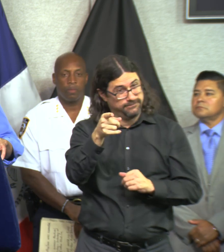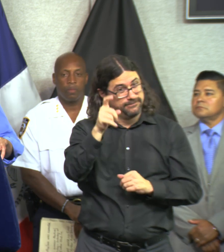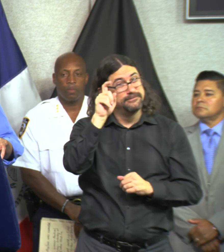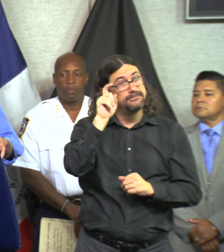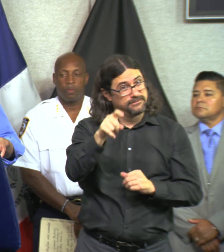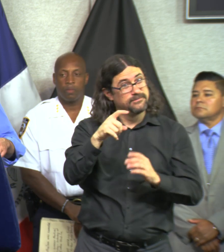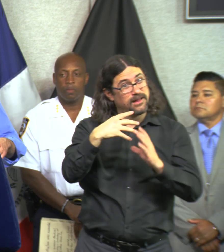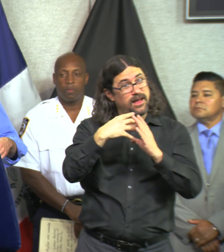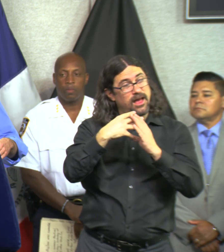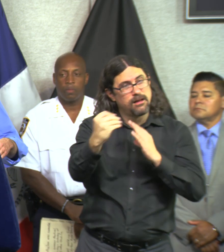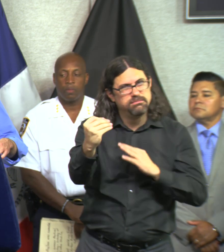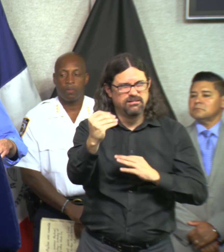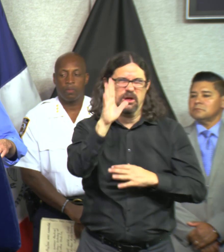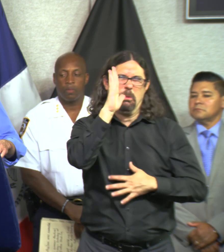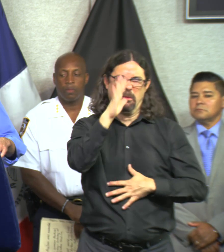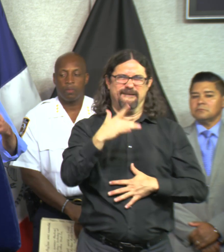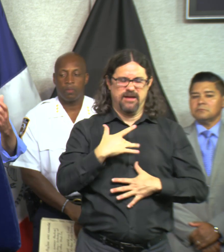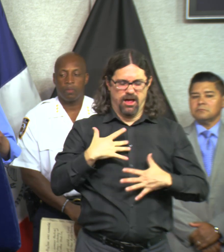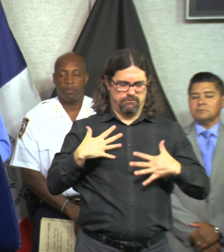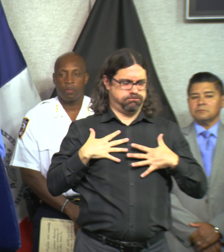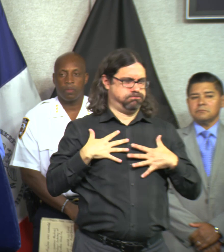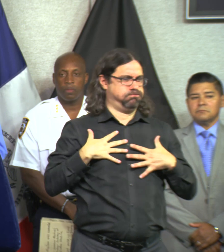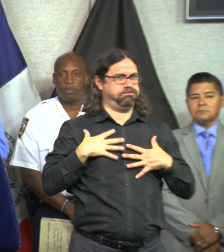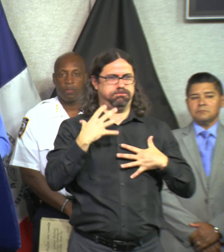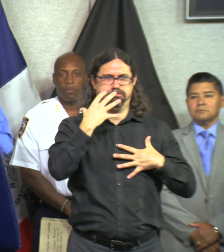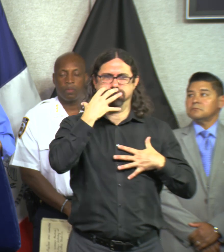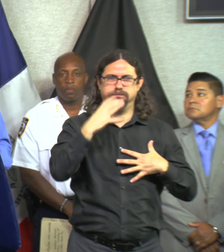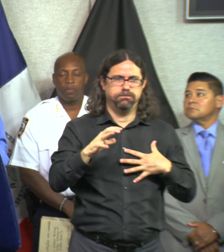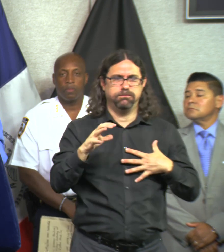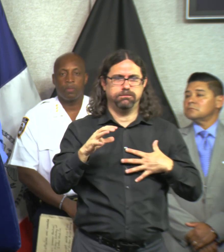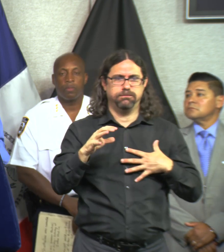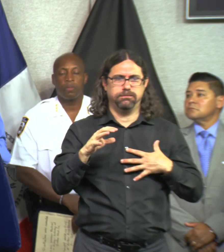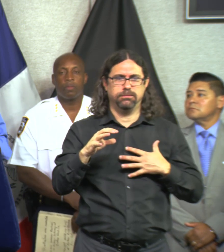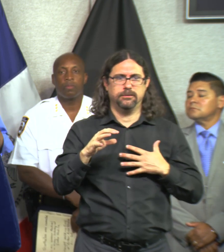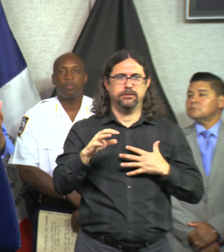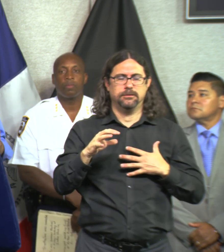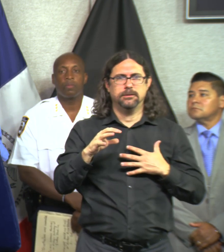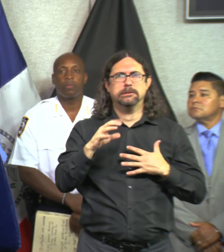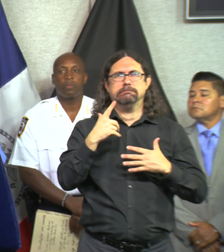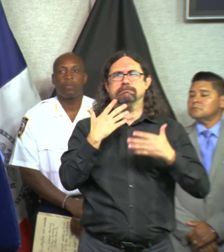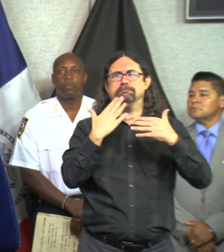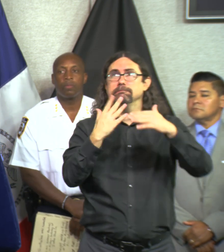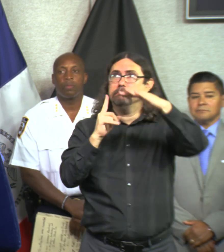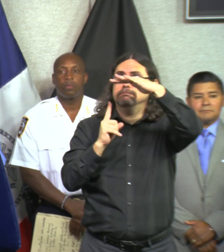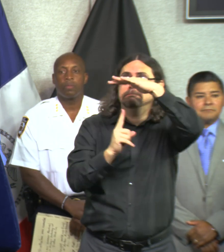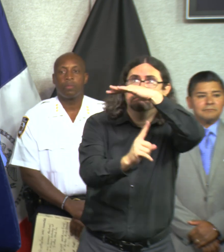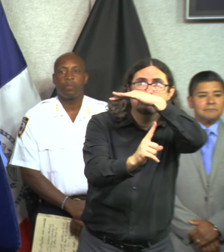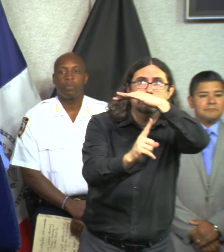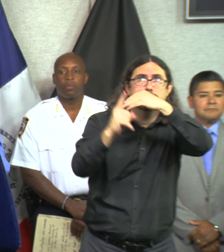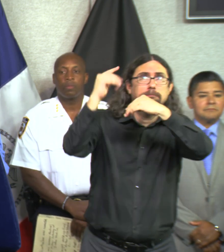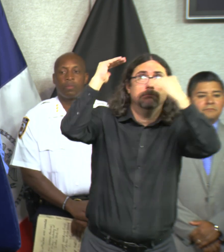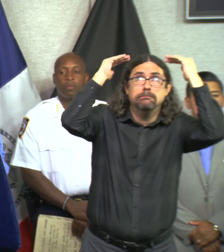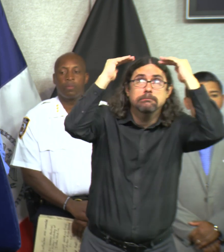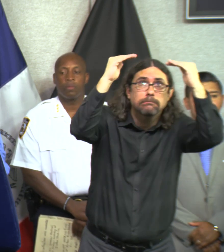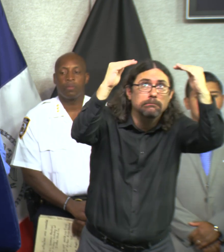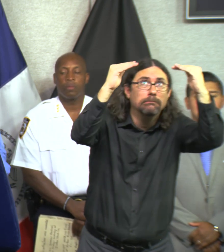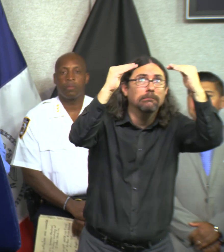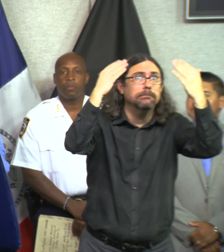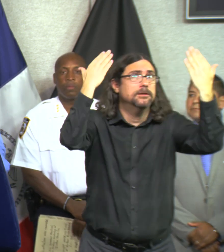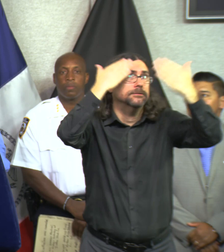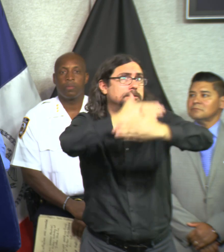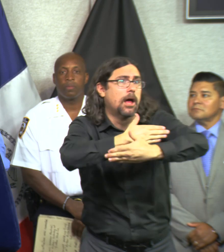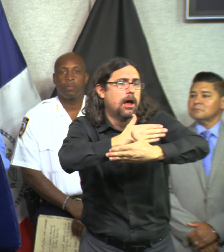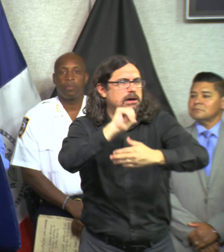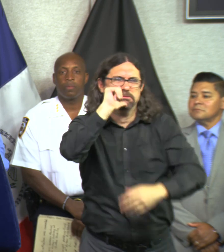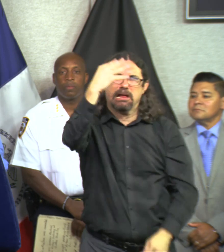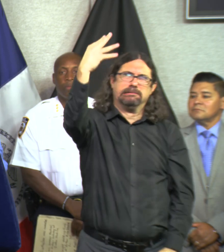if you're not in the sun. Now, we know for parents, and I can say this as a parent myself, it's hard to keep kids indoors that long, so there will